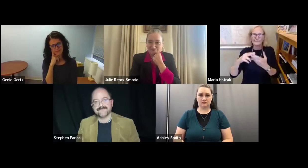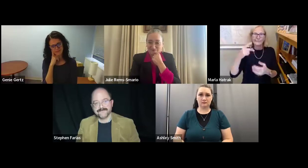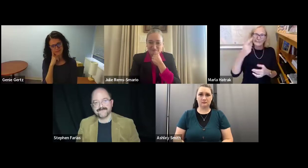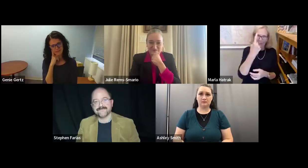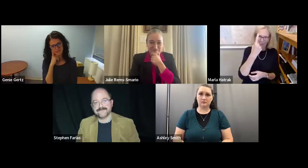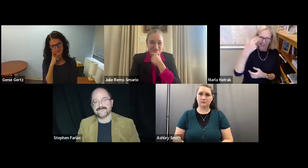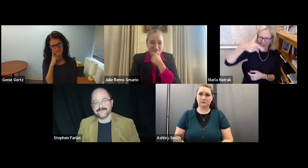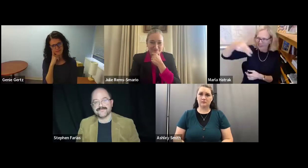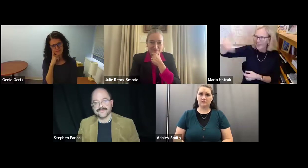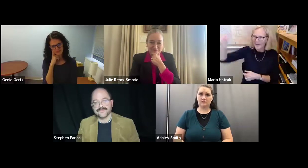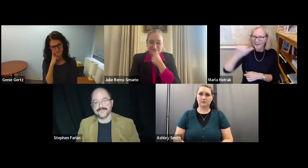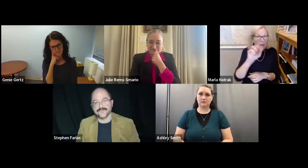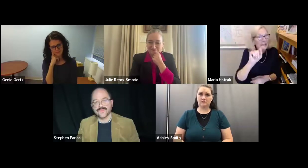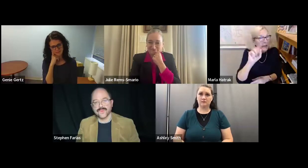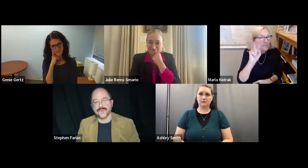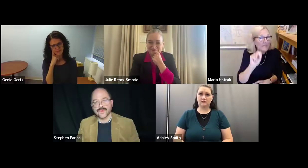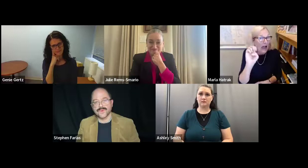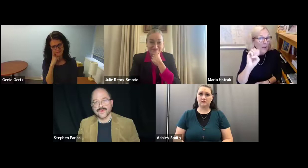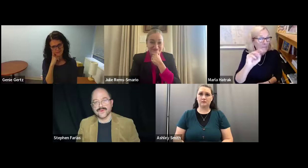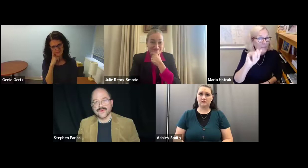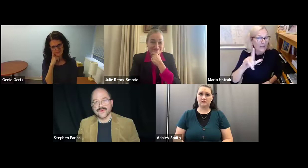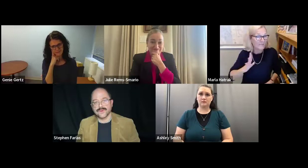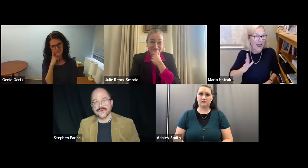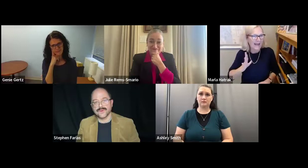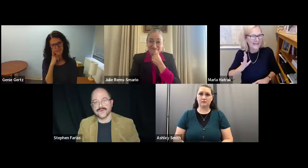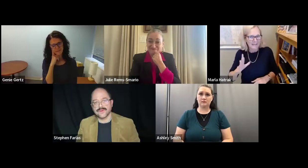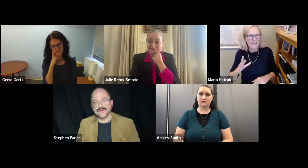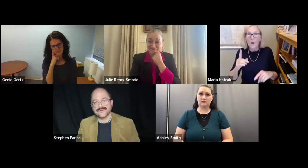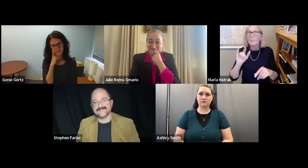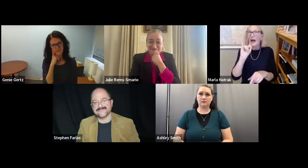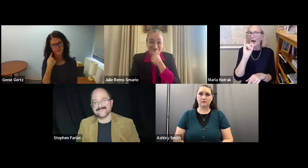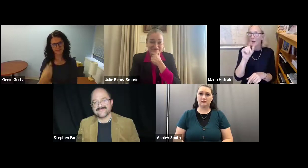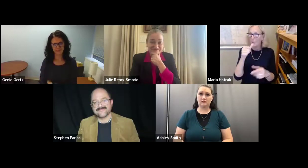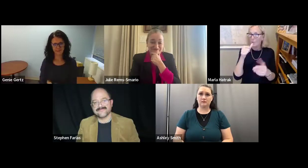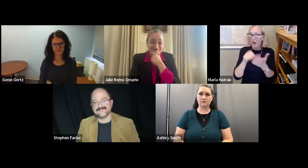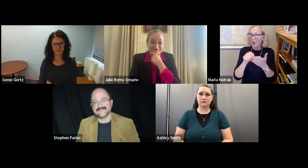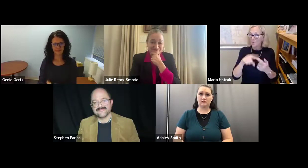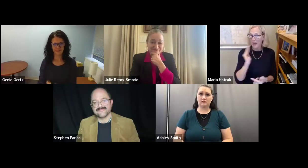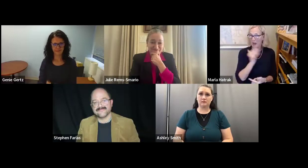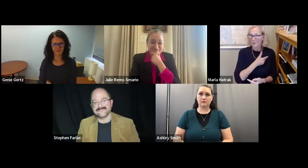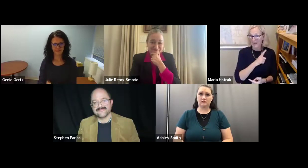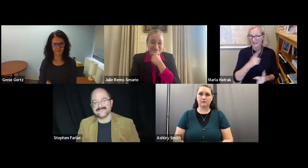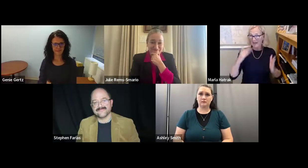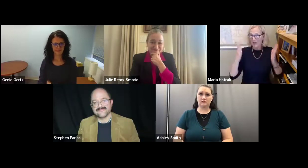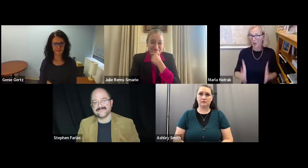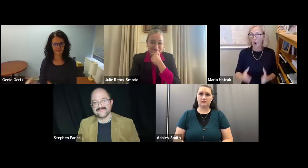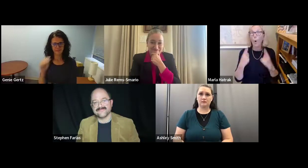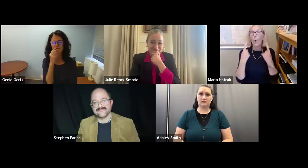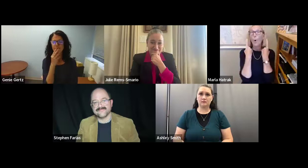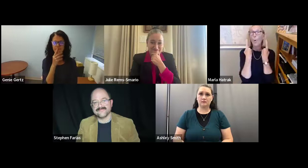could be sending a letter. It could be sending a postcard. It could be physically walking down or an email of some kind. But when you